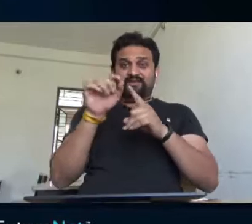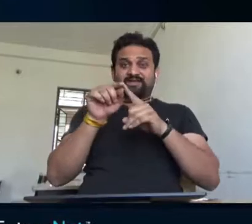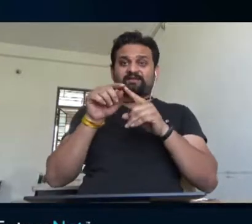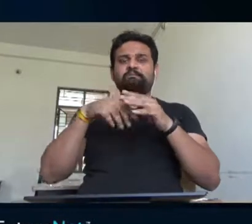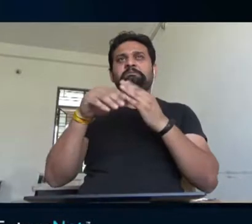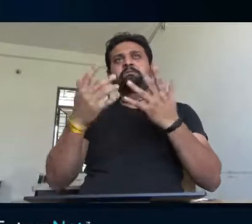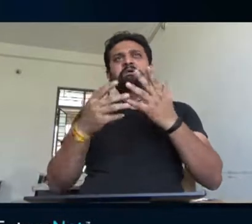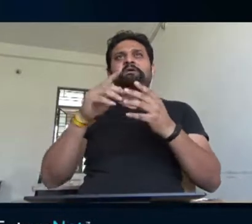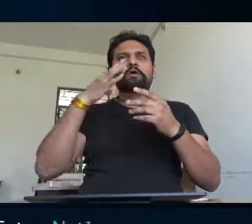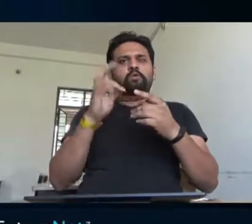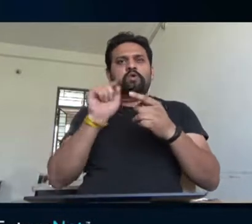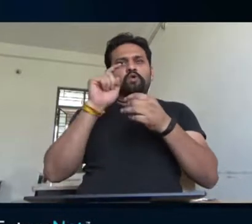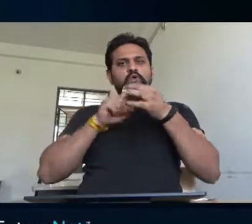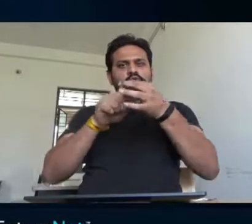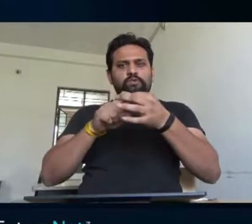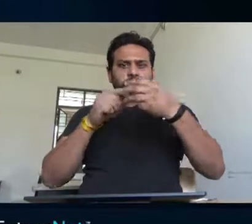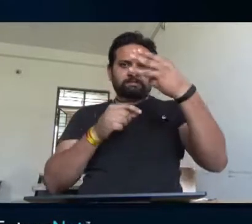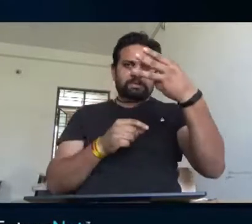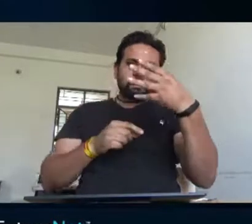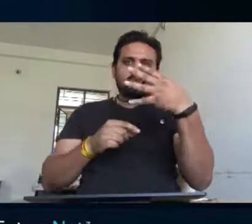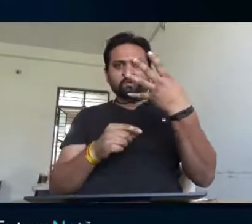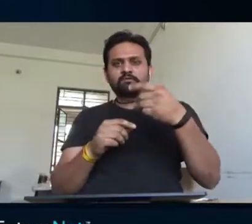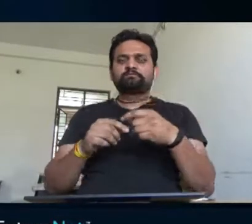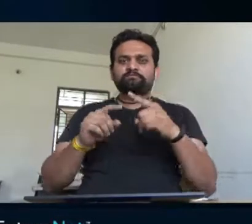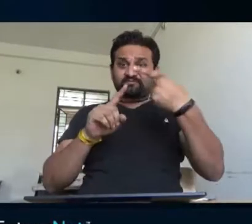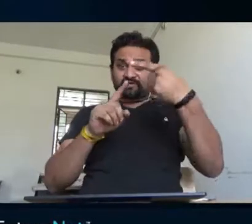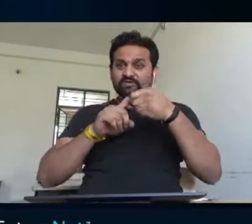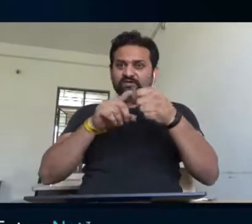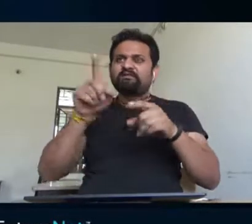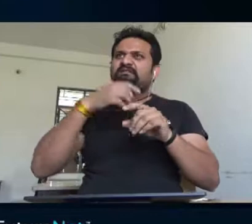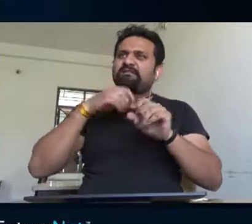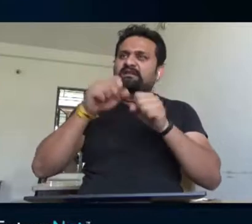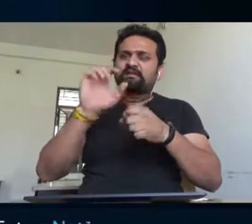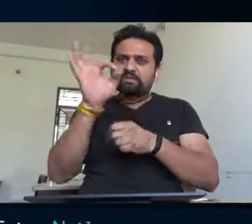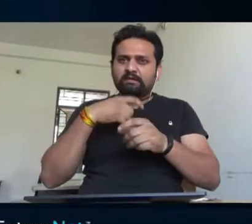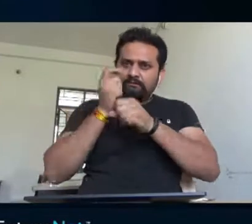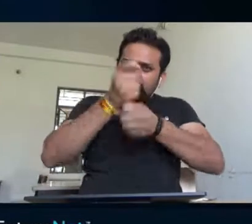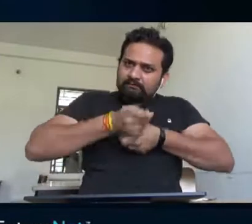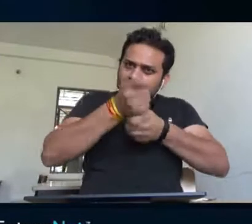maybe 4 main questions. The first question is, can I mine the coin by myself?